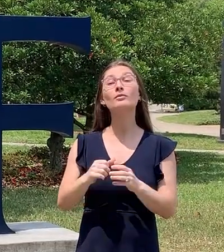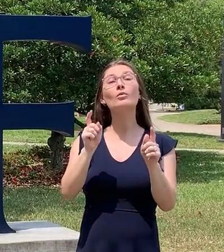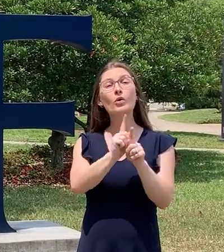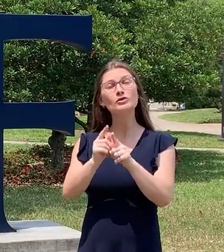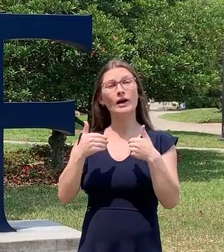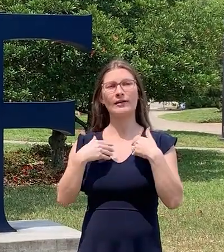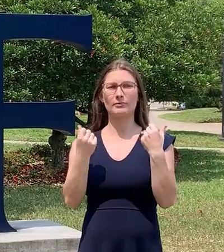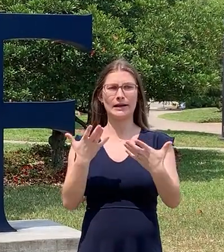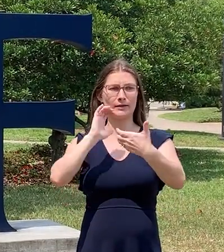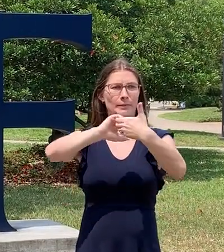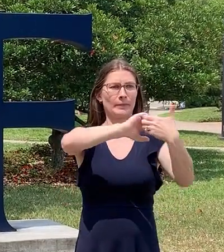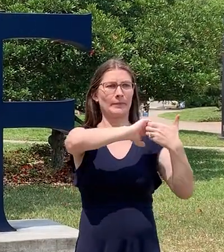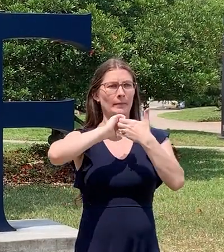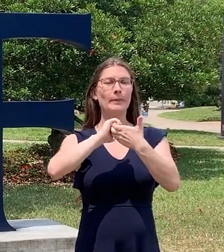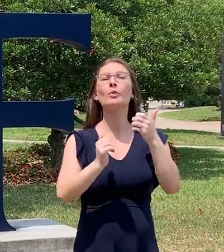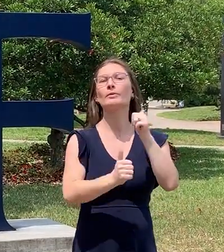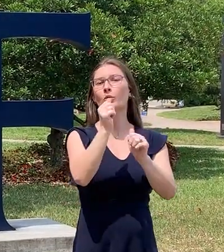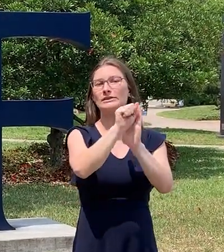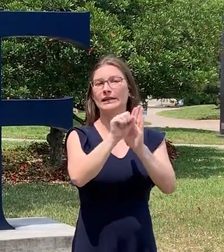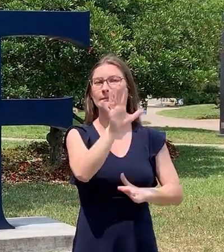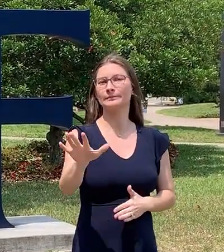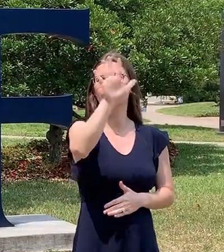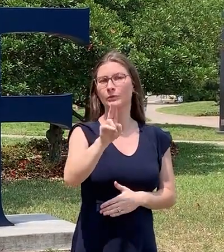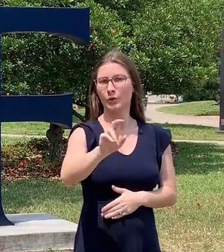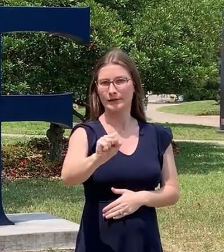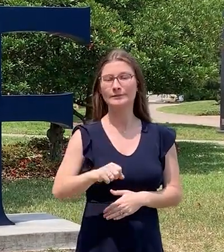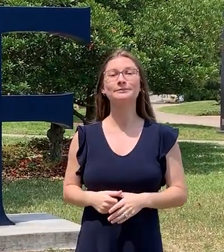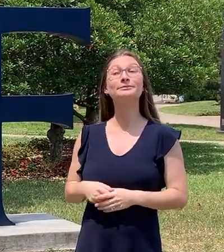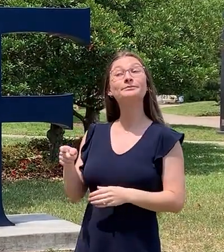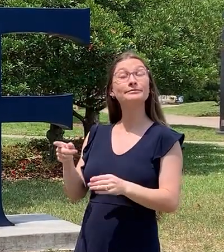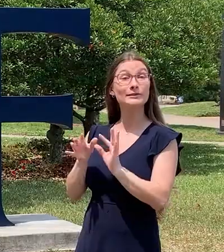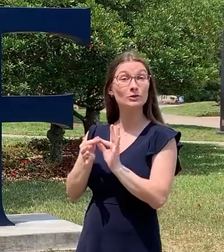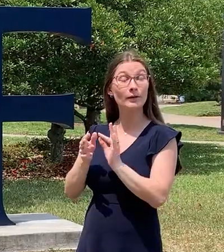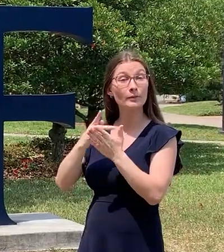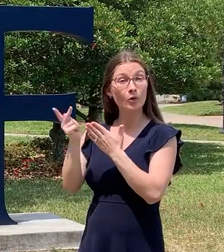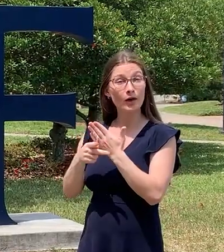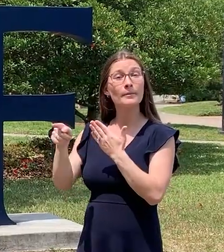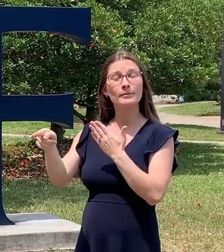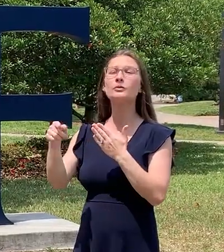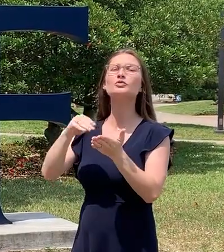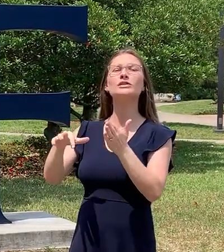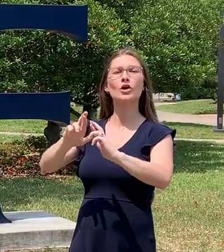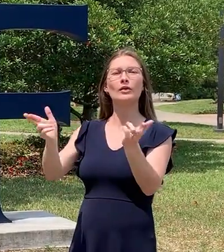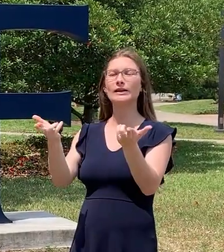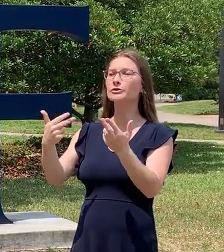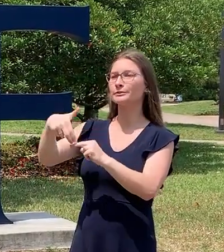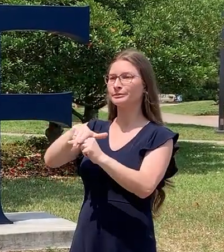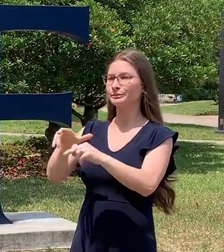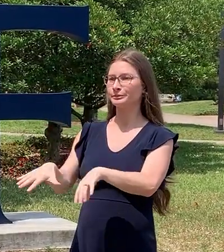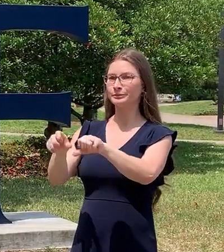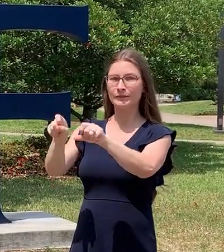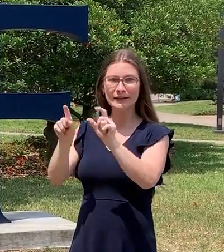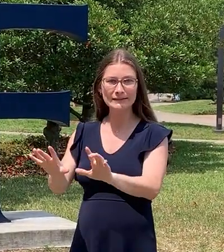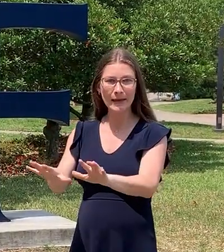with most states around the United States. In the interpreting program, the students are ready to sit for their exams, whether